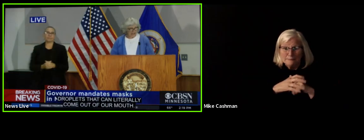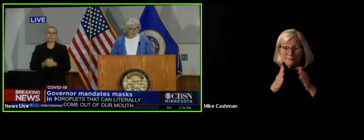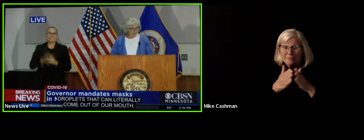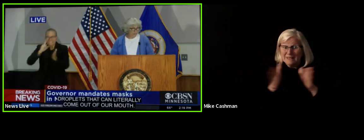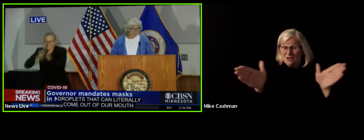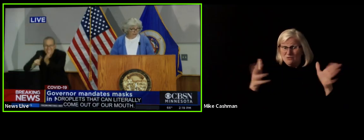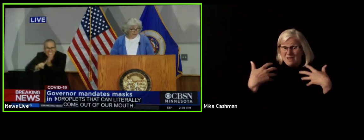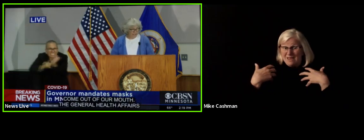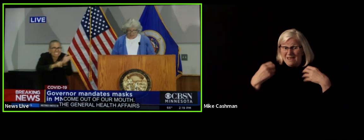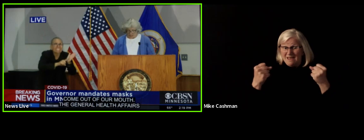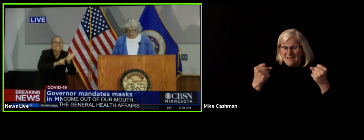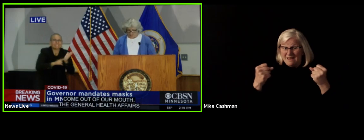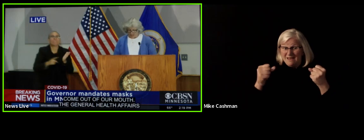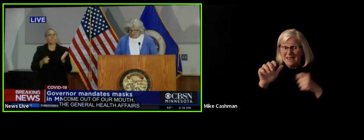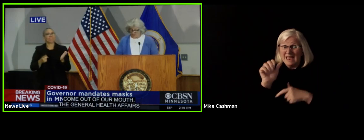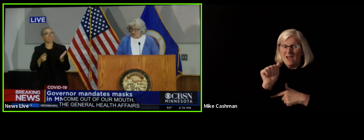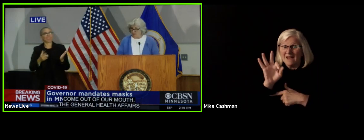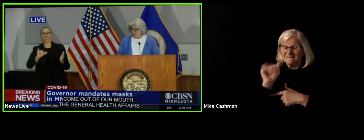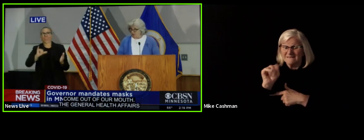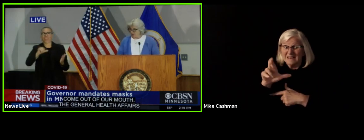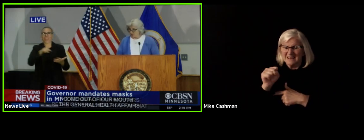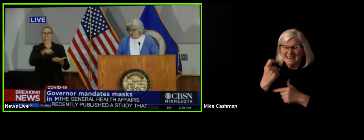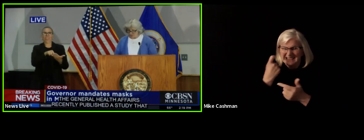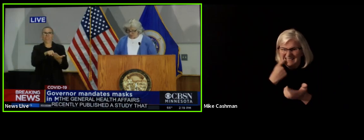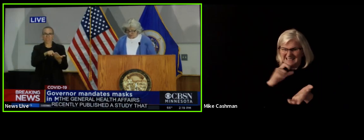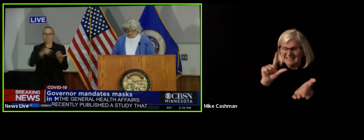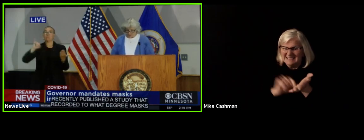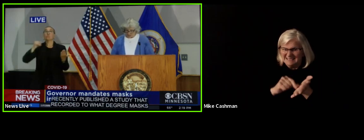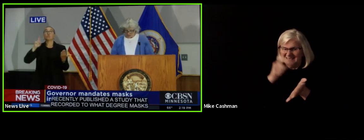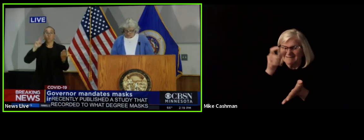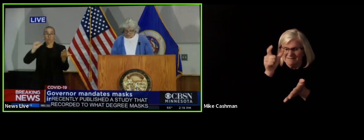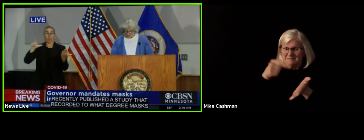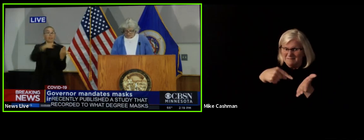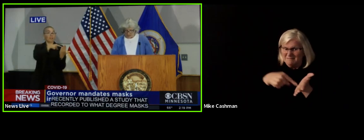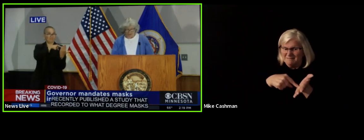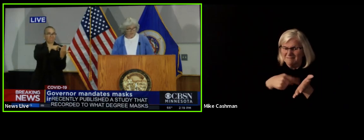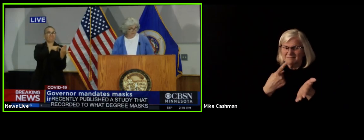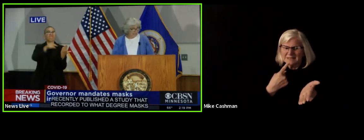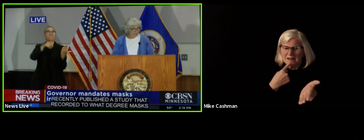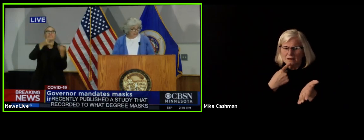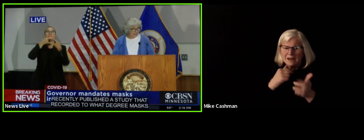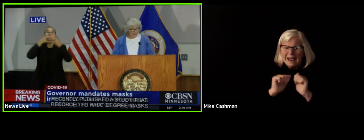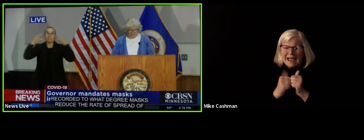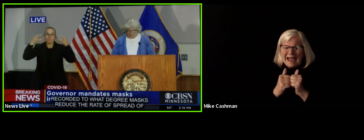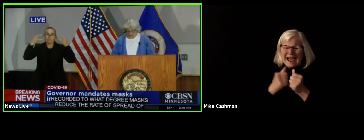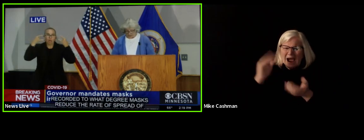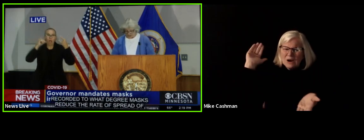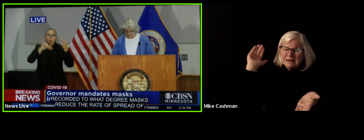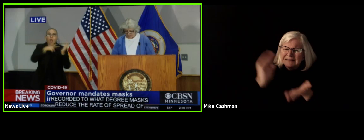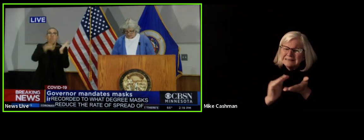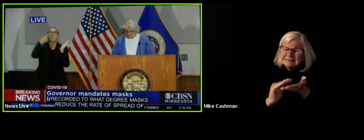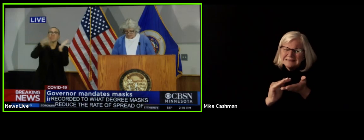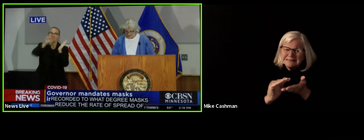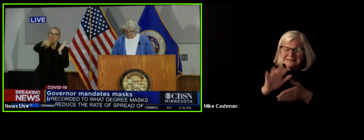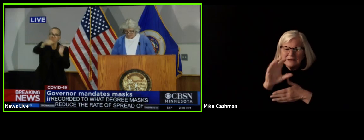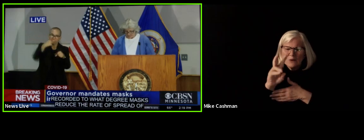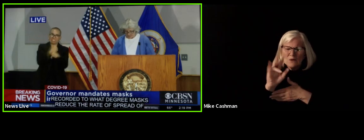reported to what degree masks reduce the rate of spread of COVID in terms of cases and eventually